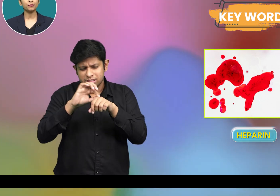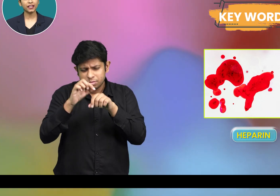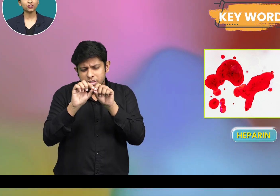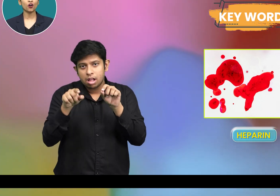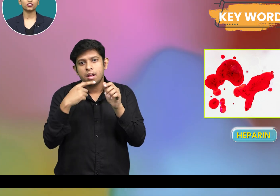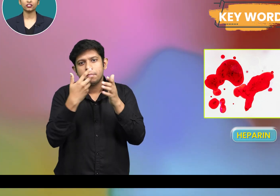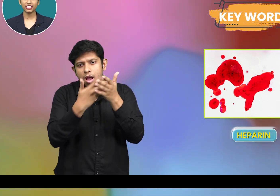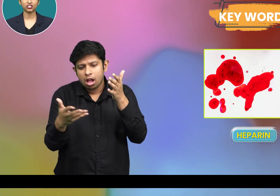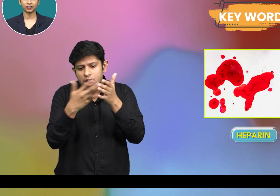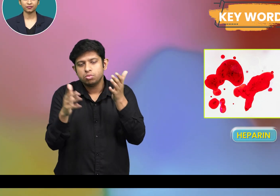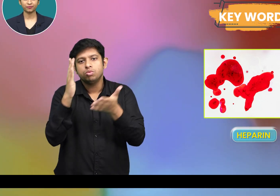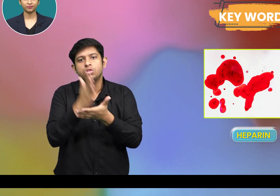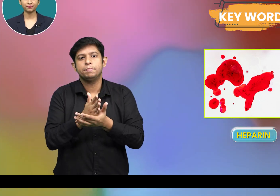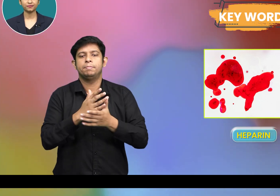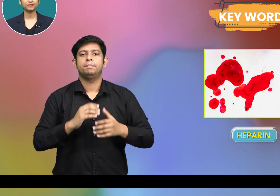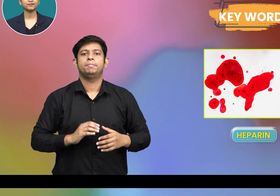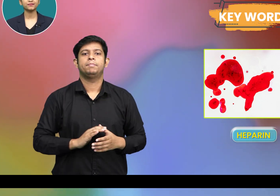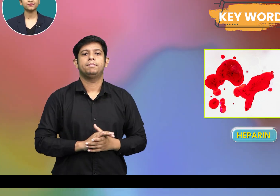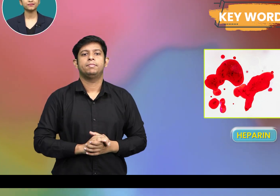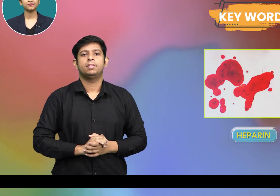inhibits blood coagulation.